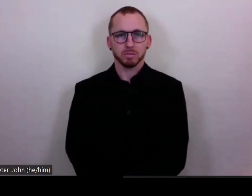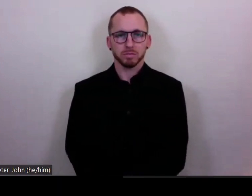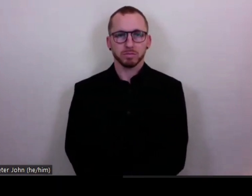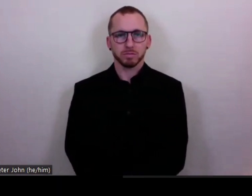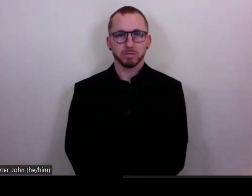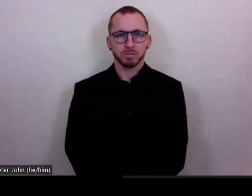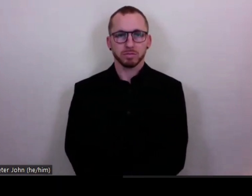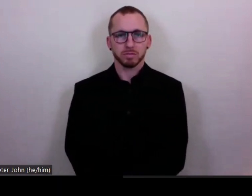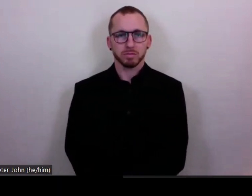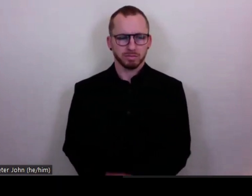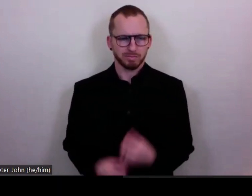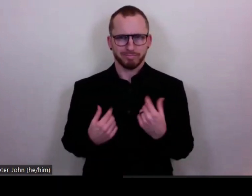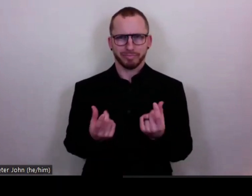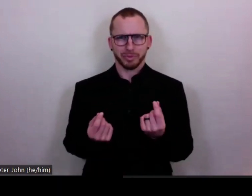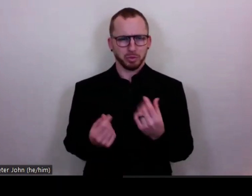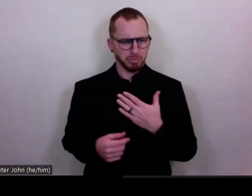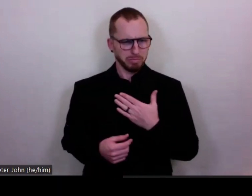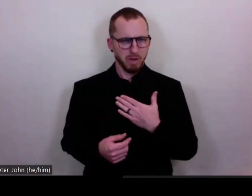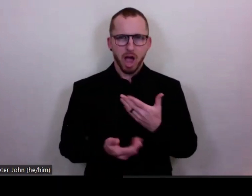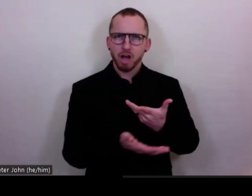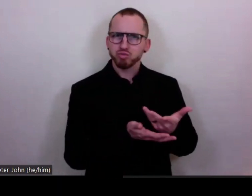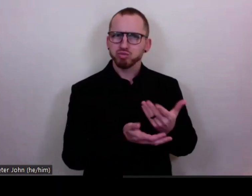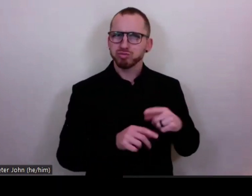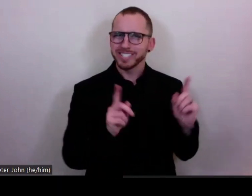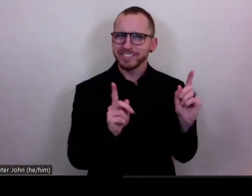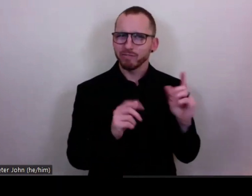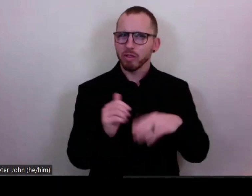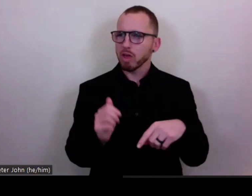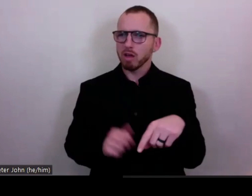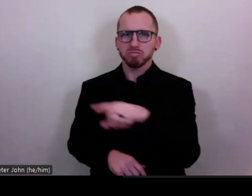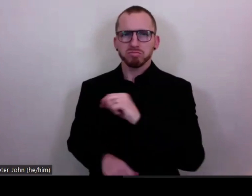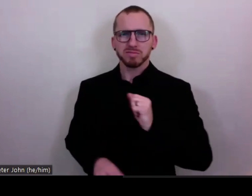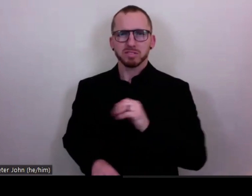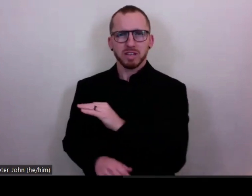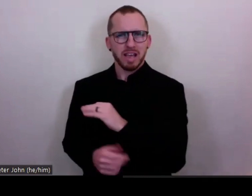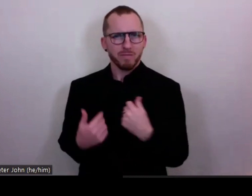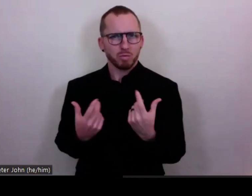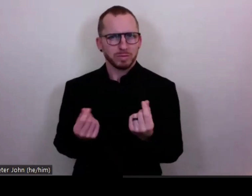What did I do that was different than any of the staff?